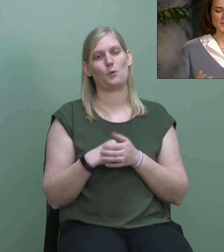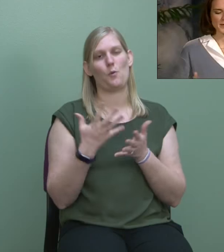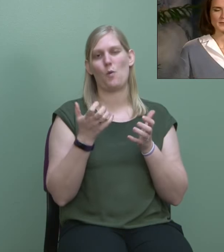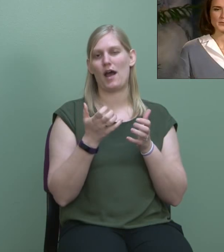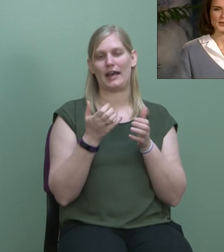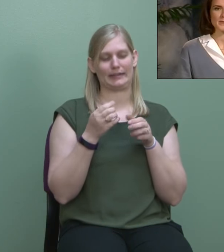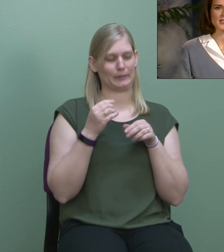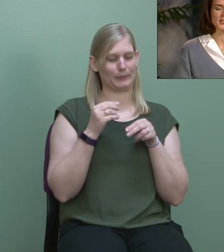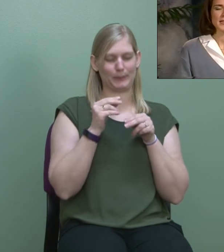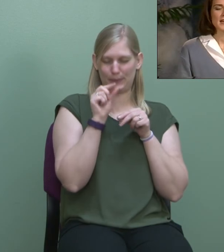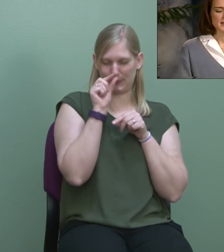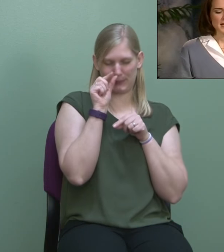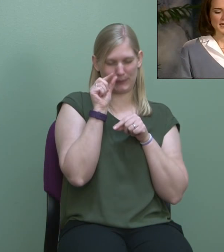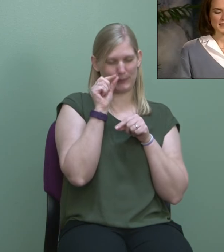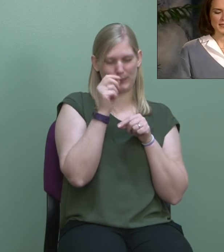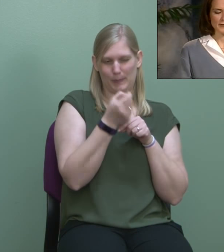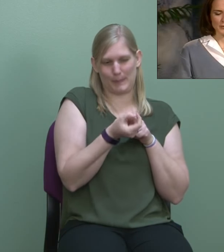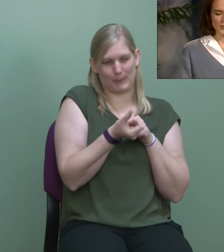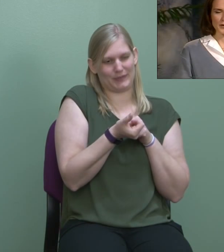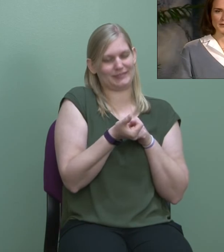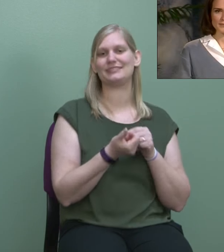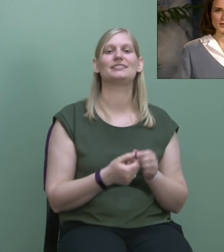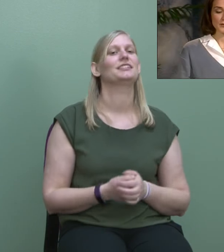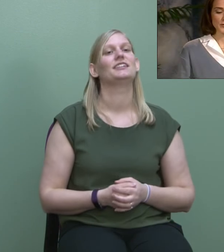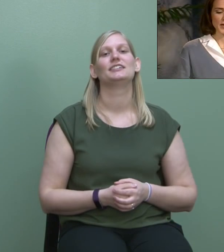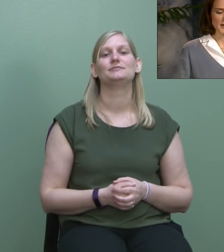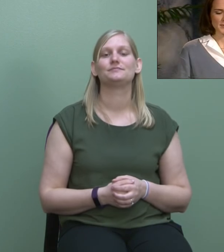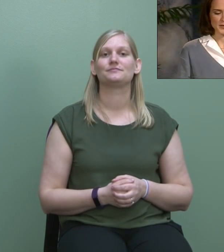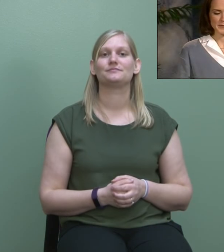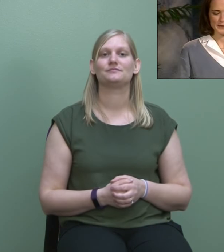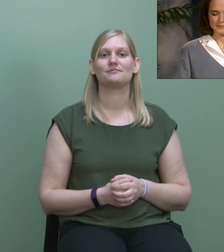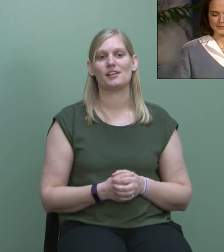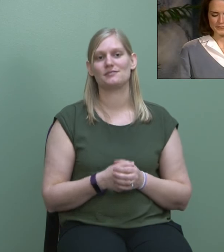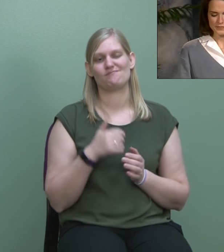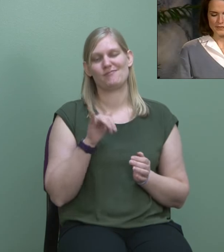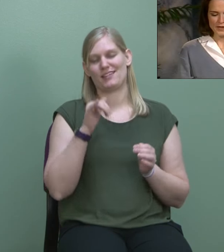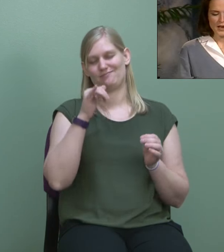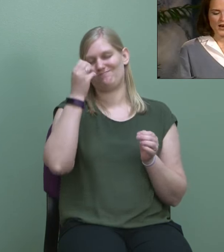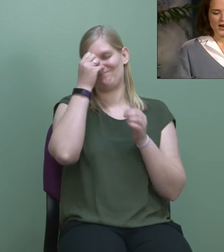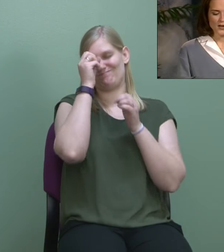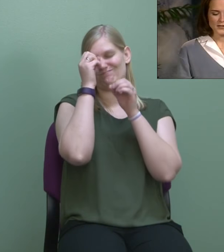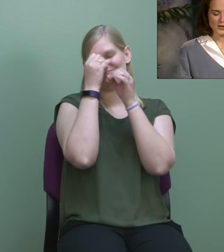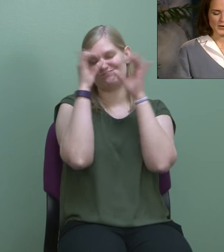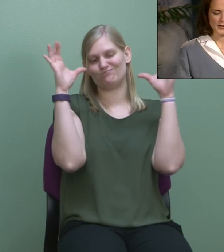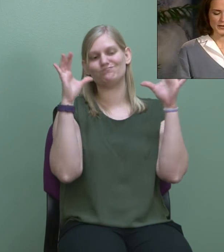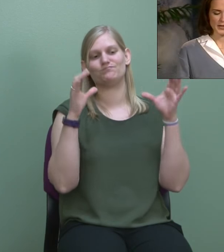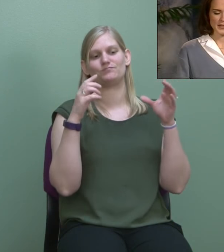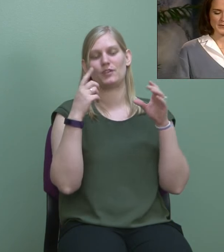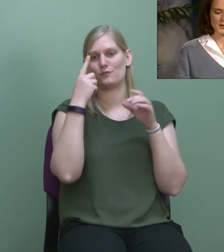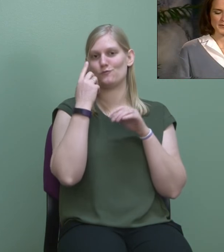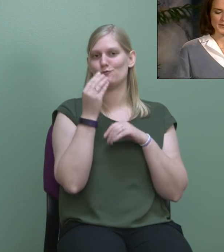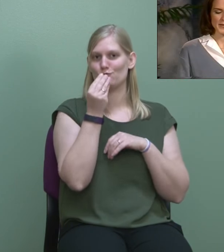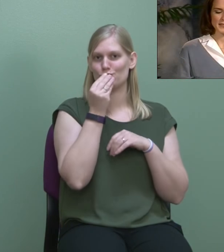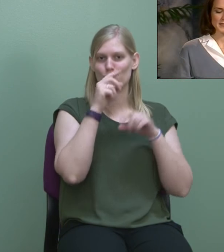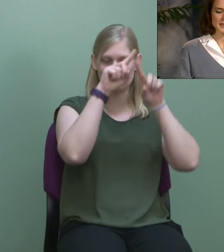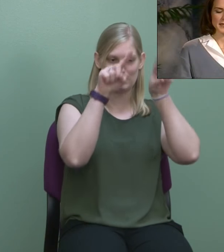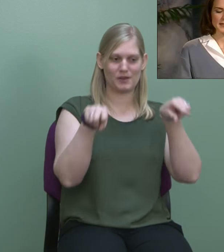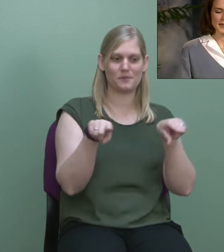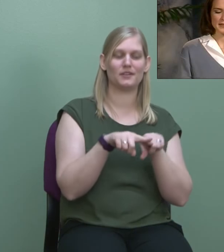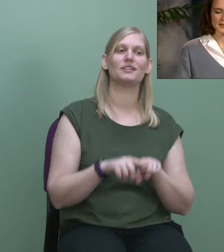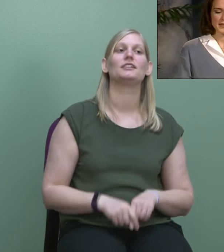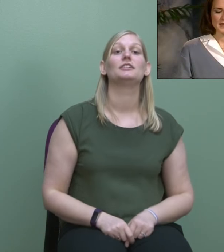on top, is pretty much the idea for the food guide pyramid. Also, in looking at the pyramid, we